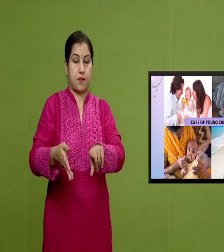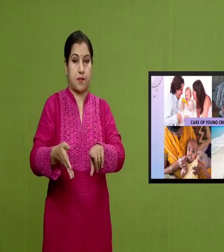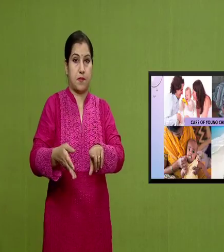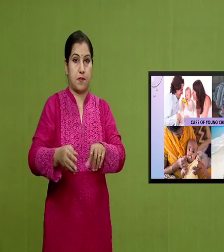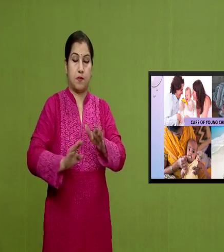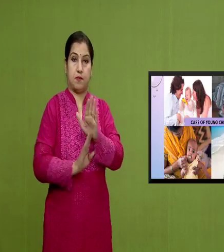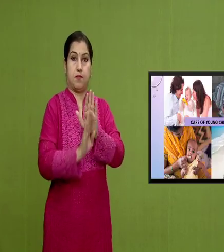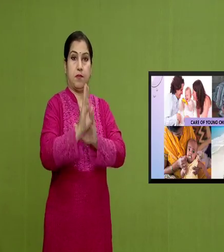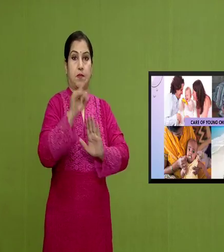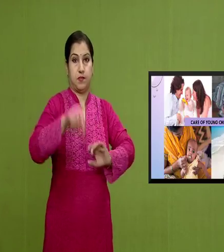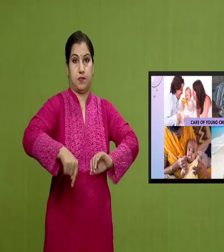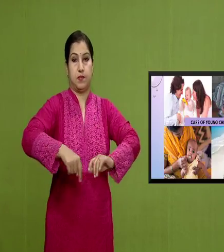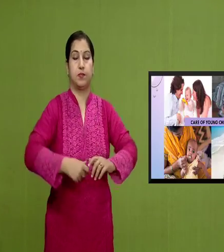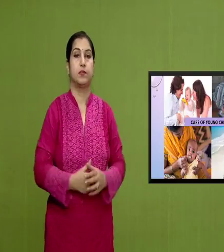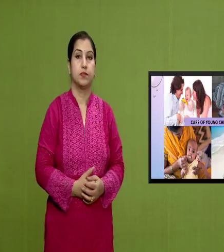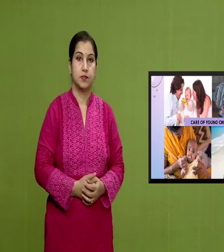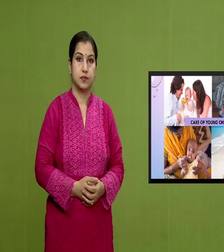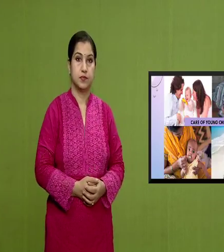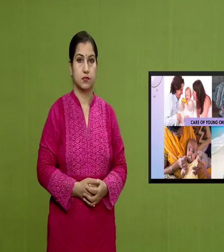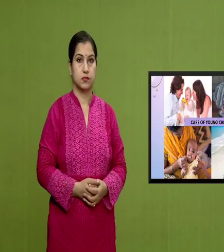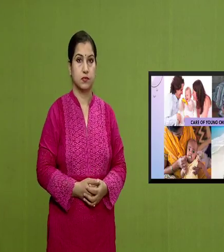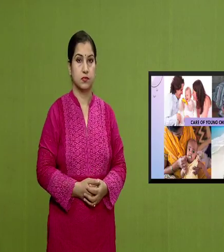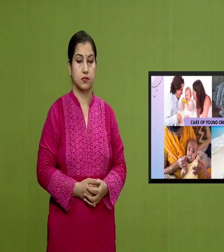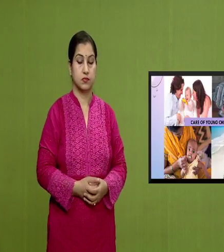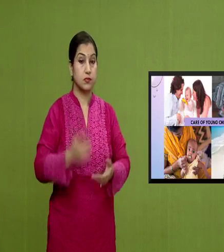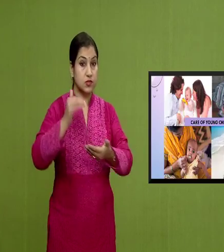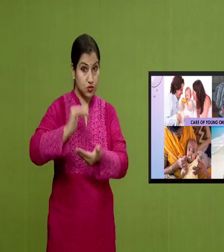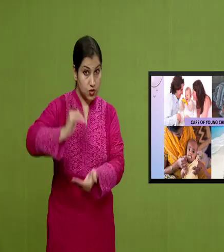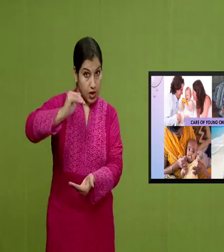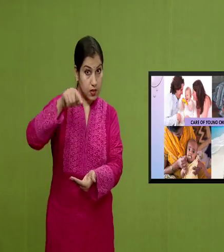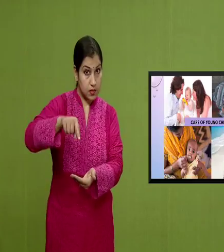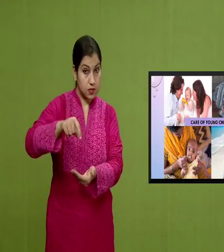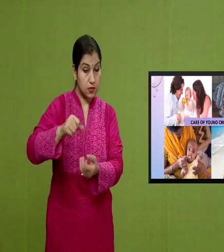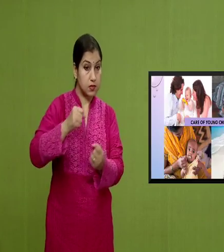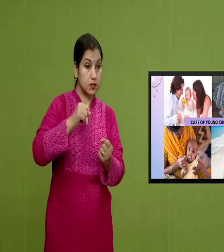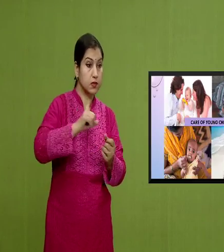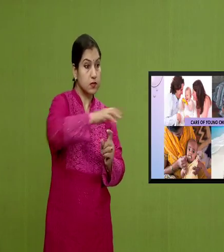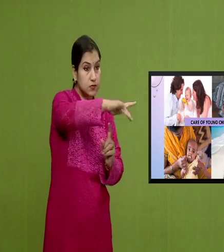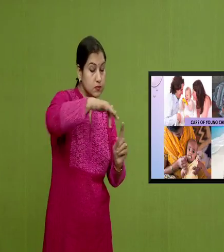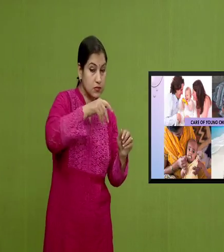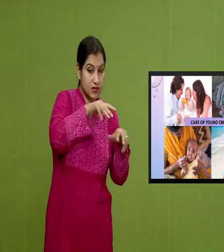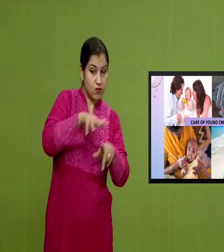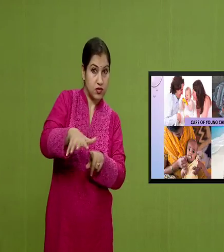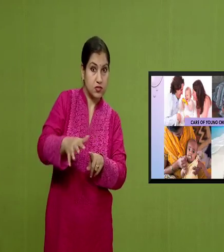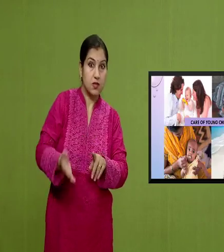progress in this age. The child is influenced by the two